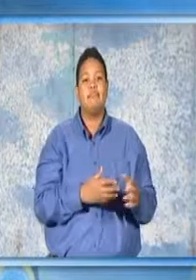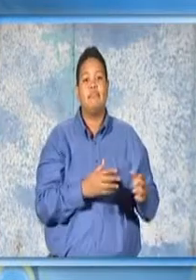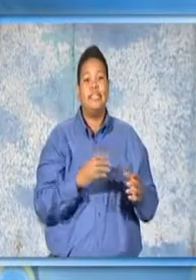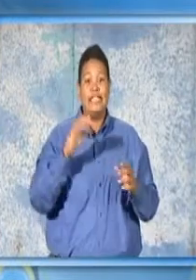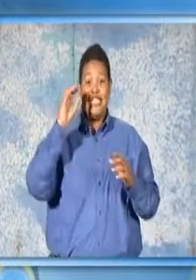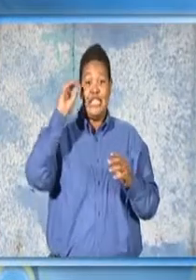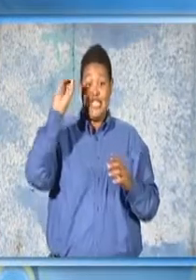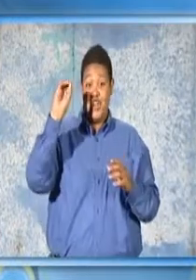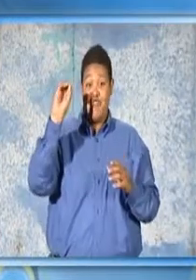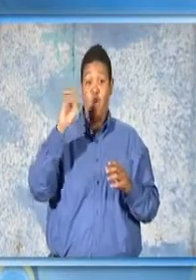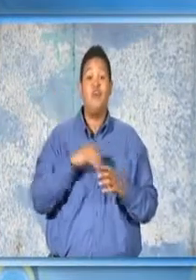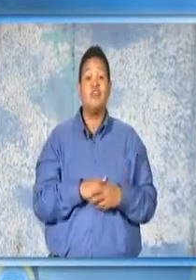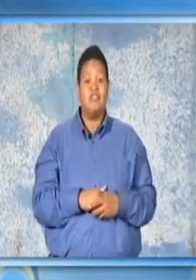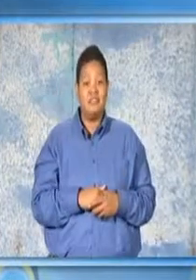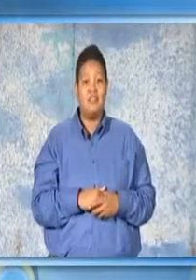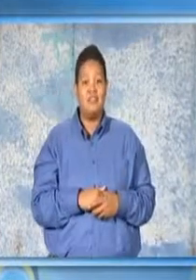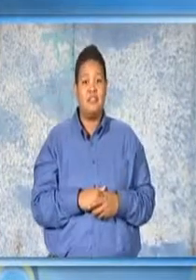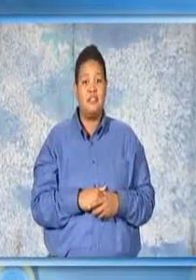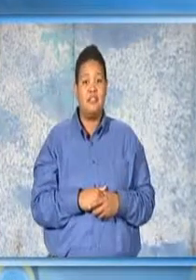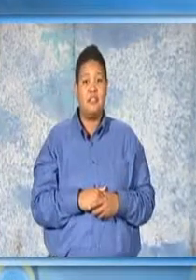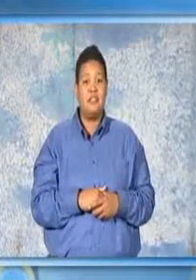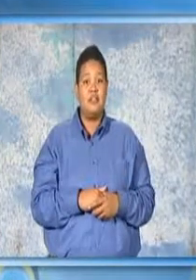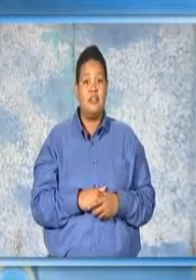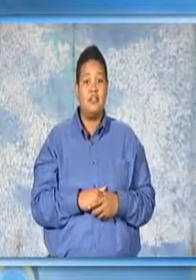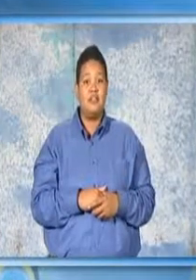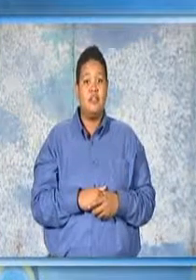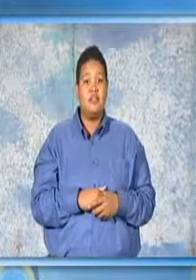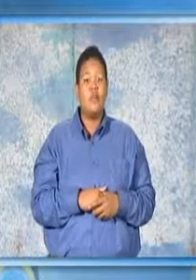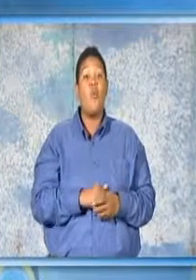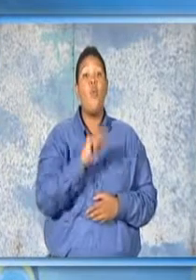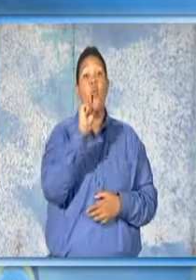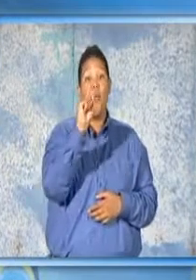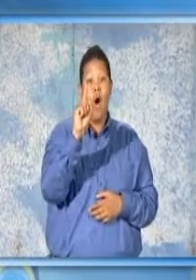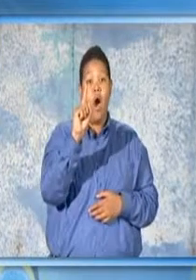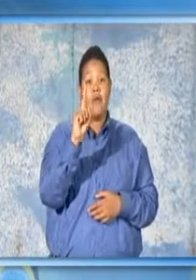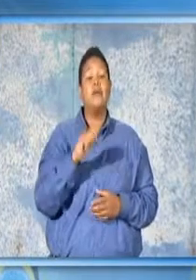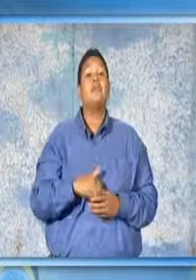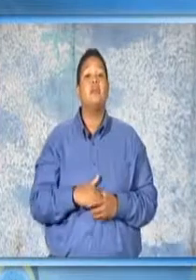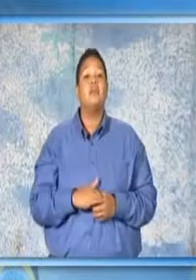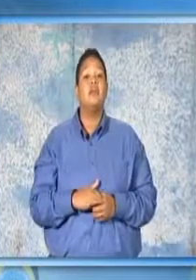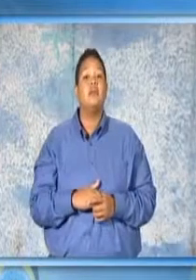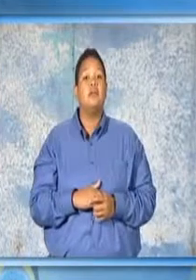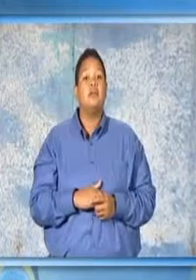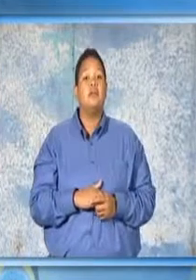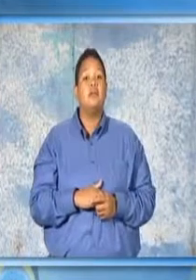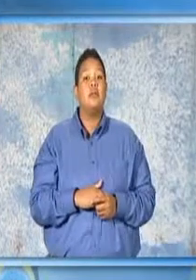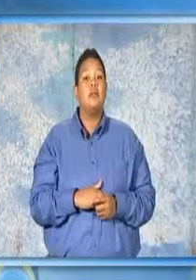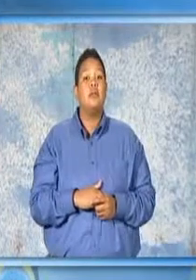0, 1,